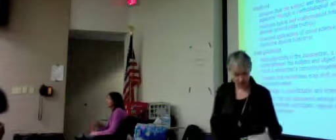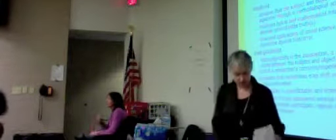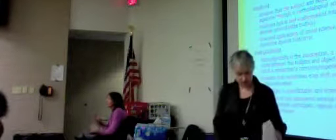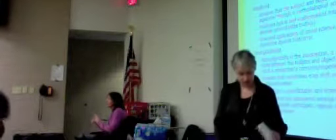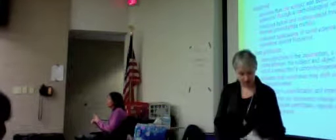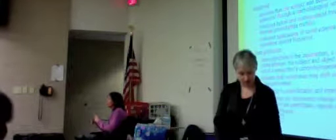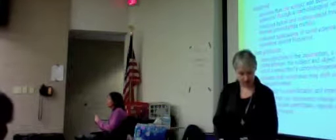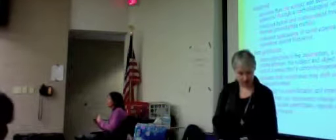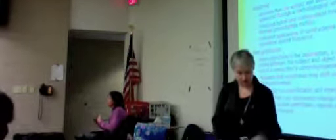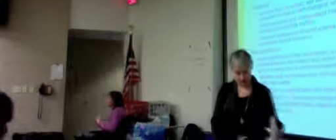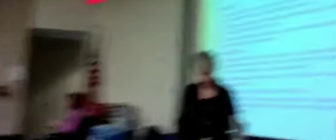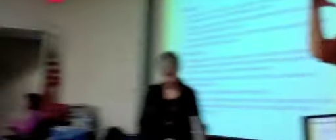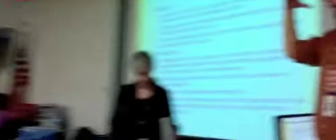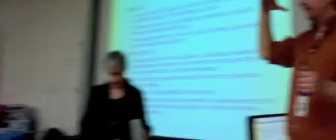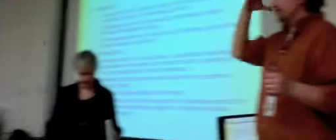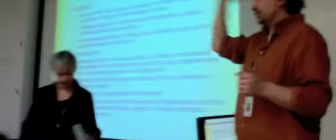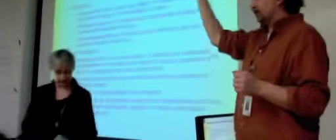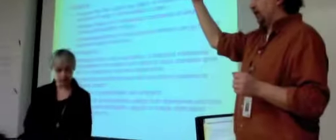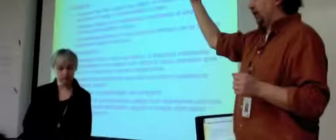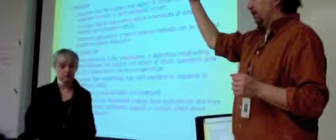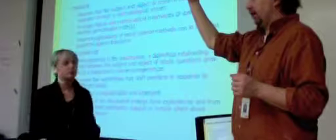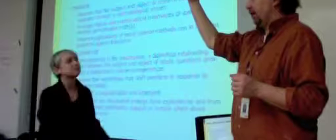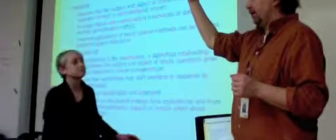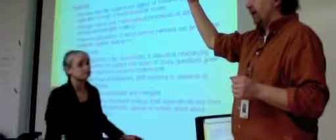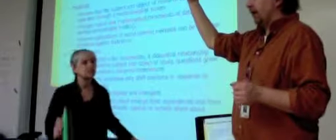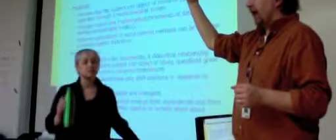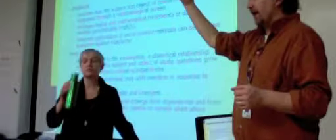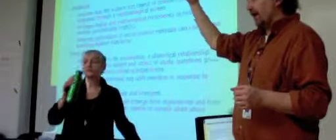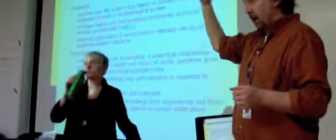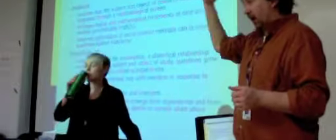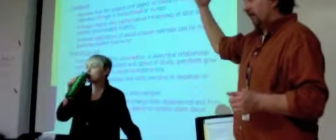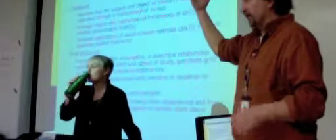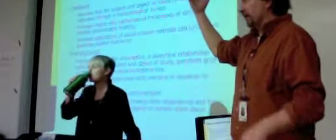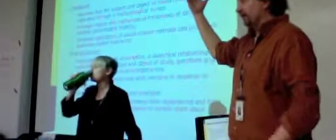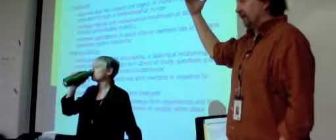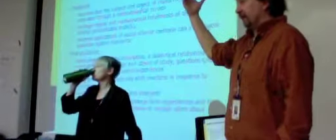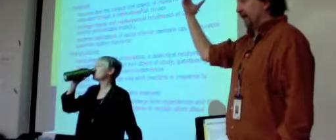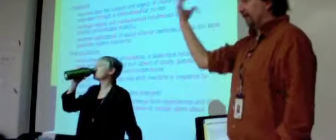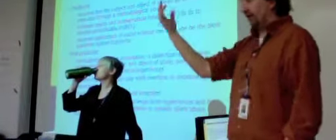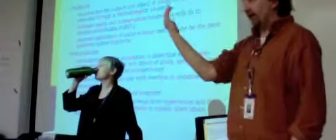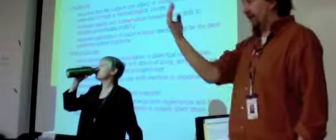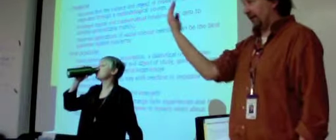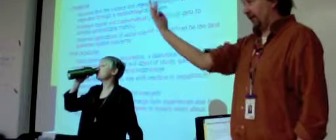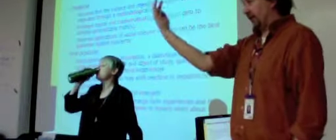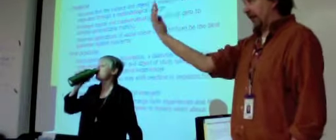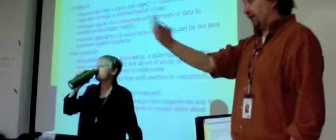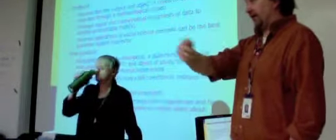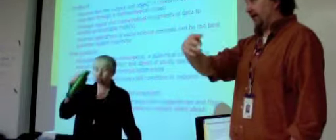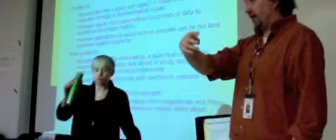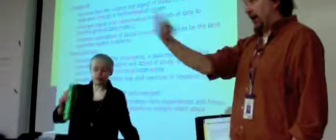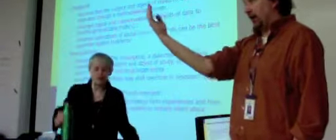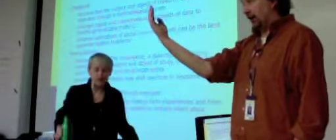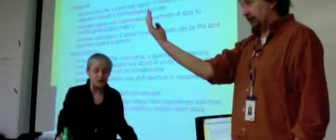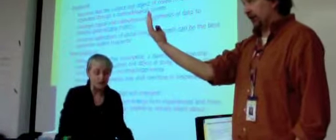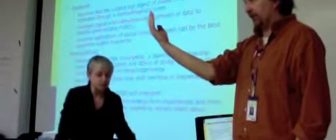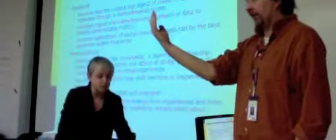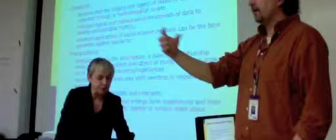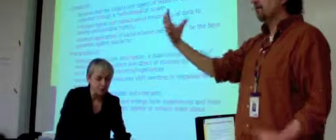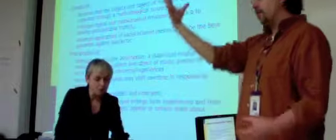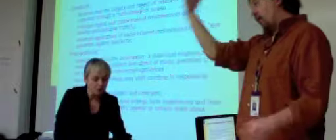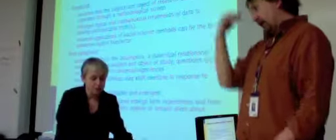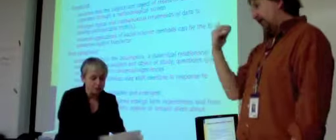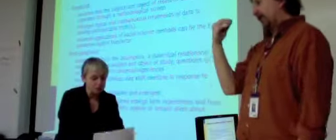about this before. Remember when we all closed our eyes and envisioned a tree? And then all of us picked a different tree, even though it's only 4 letters and we all know what a tree